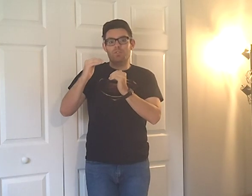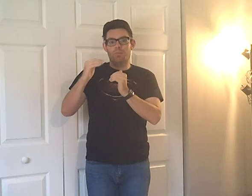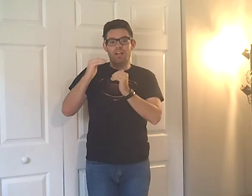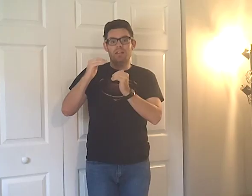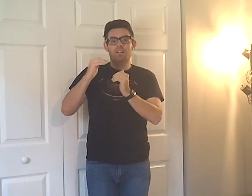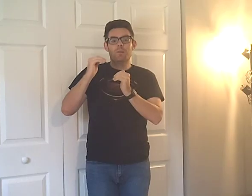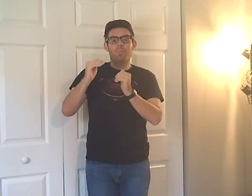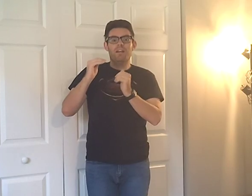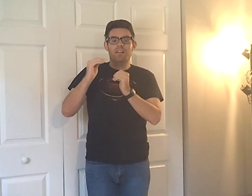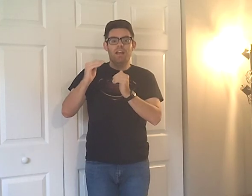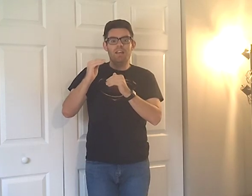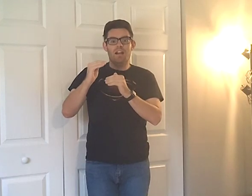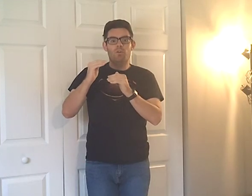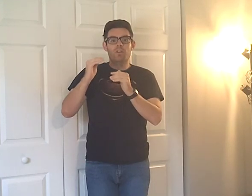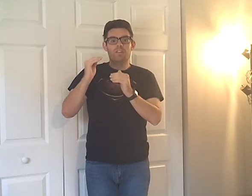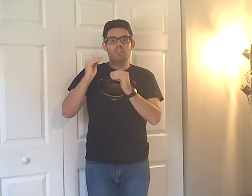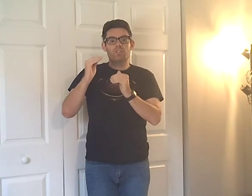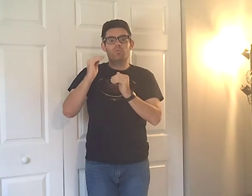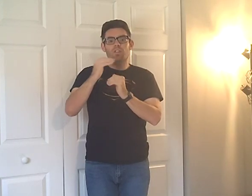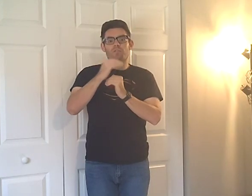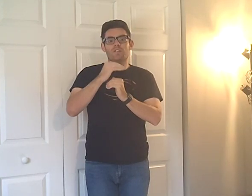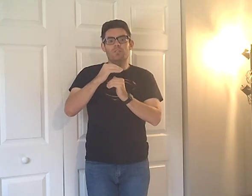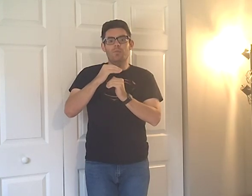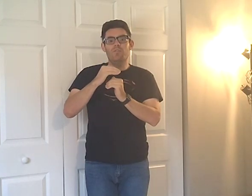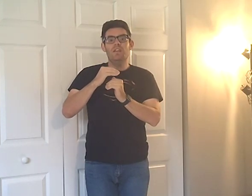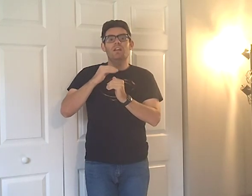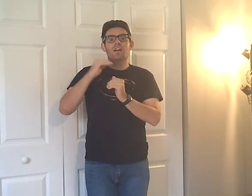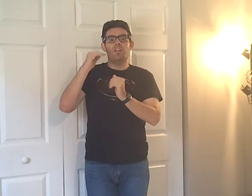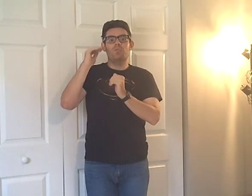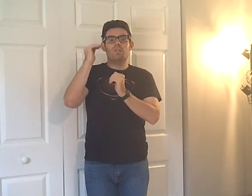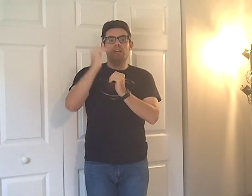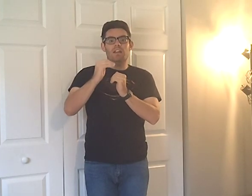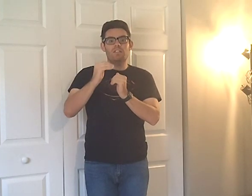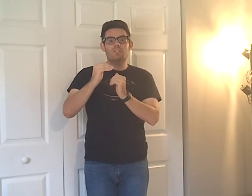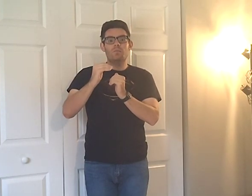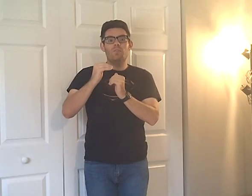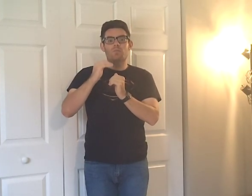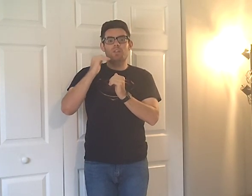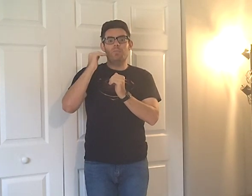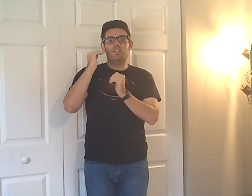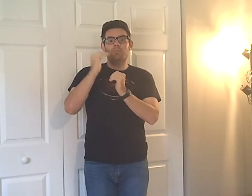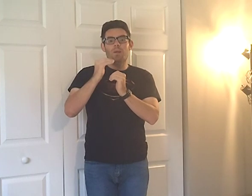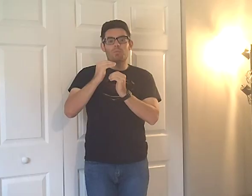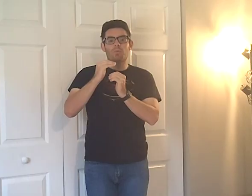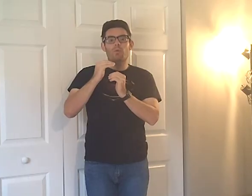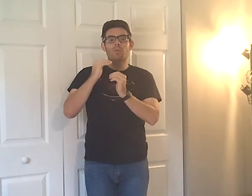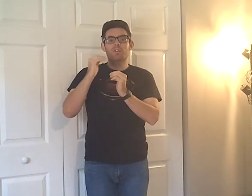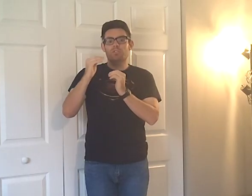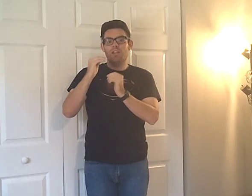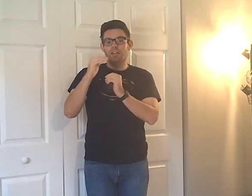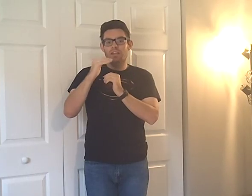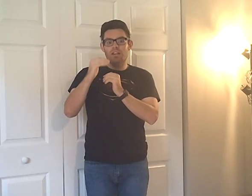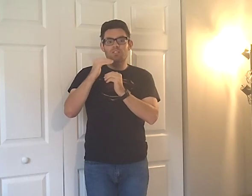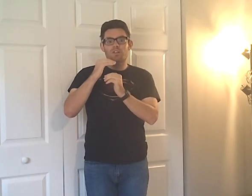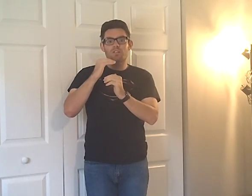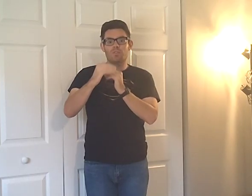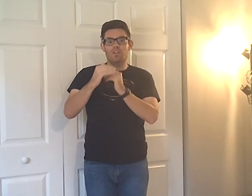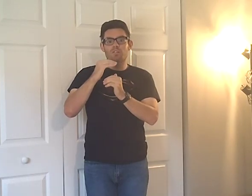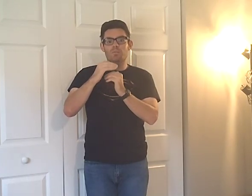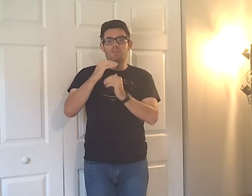in my head. But anyhow, that song really fits the movie, and I think really enhances the movie and really makes it memorable. So yeah, that song is really good. The music